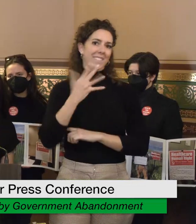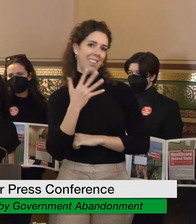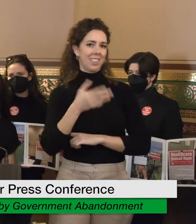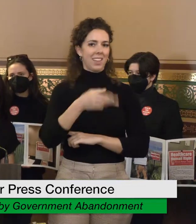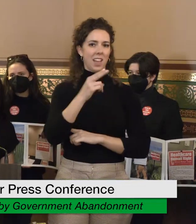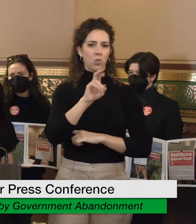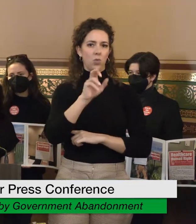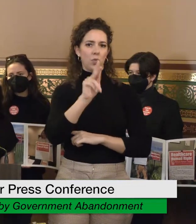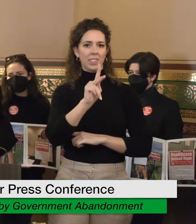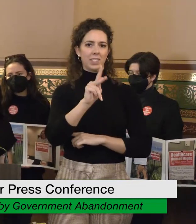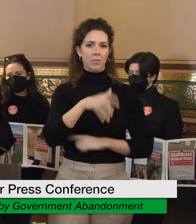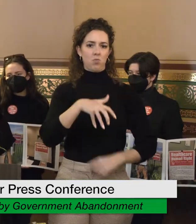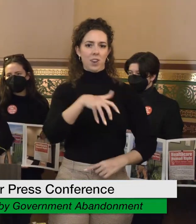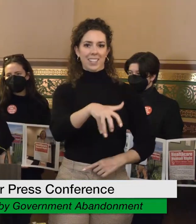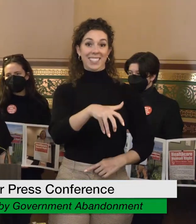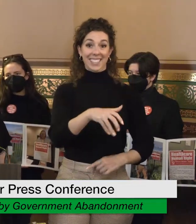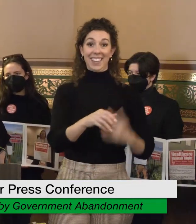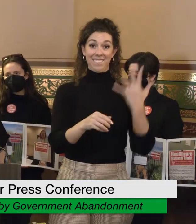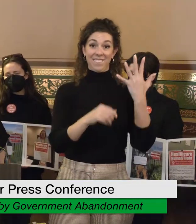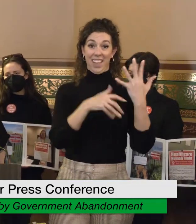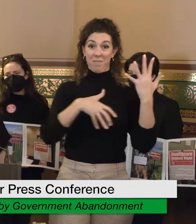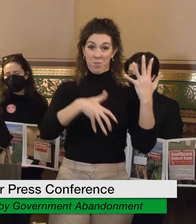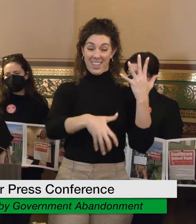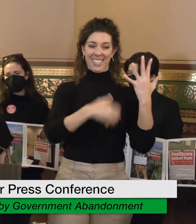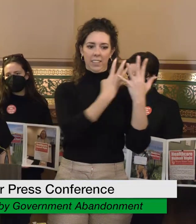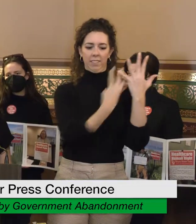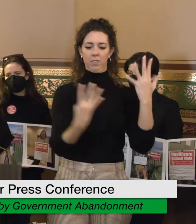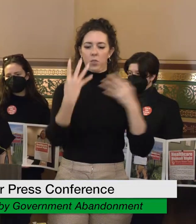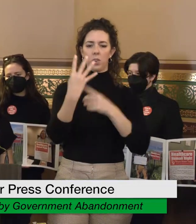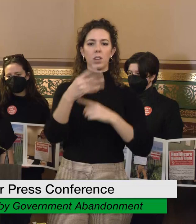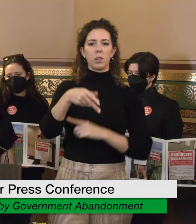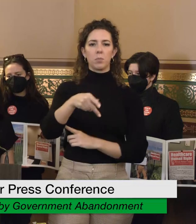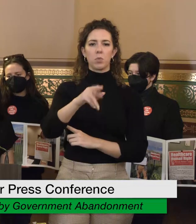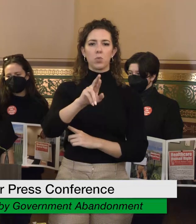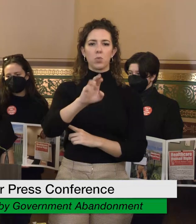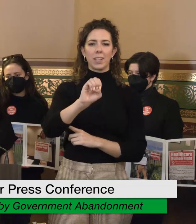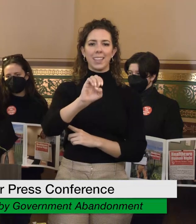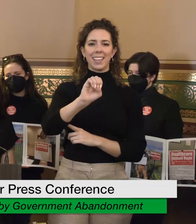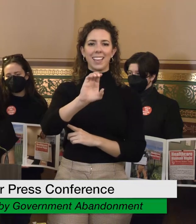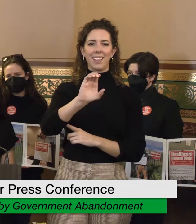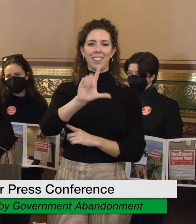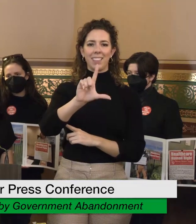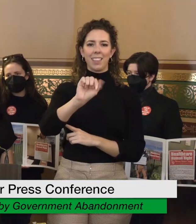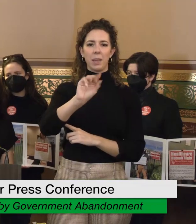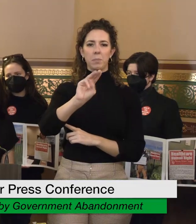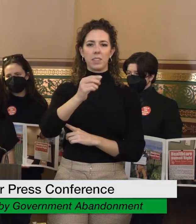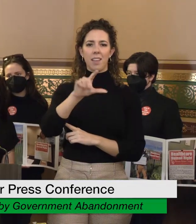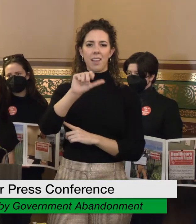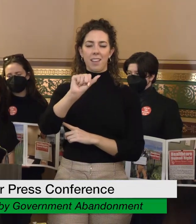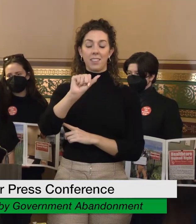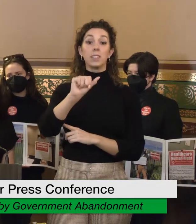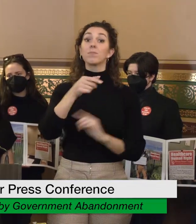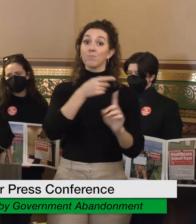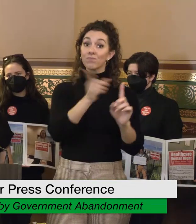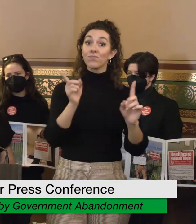I had preeclampsia for 4 out of 5 of them. Prison staff was sent very specific instructions on how to care